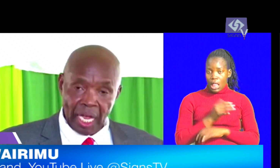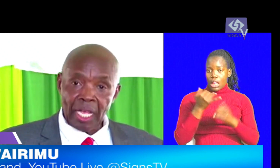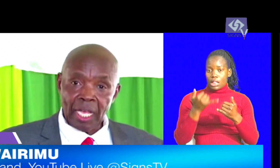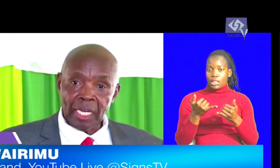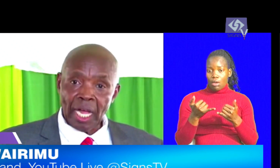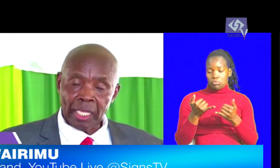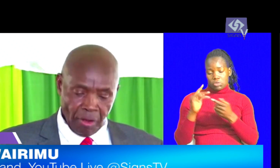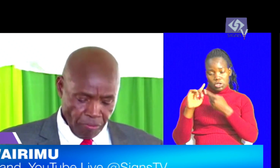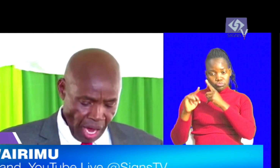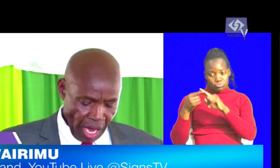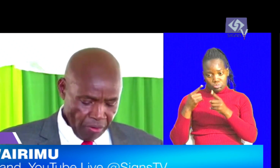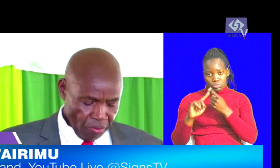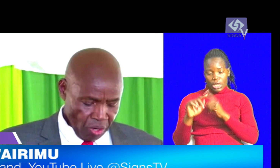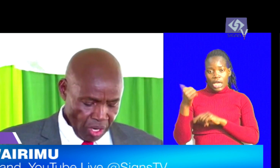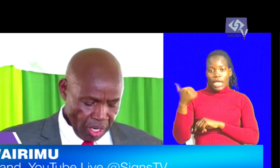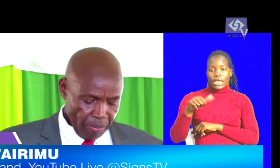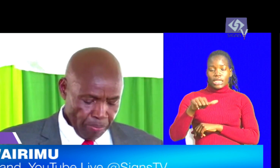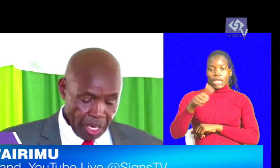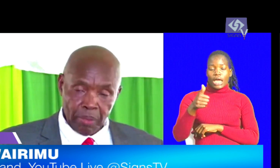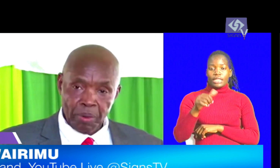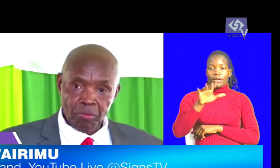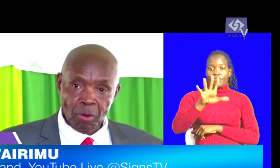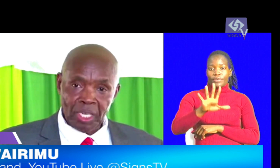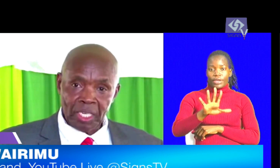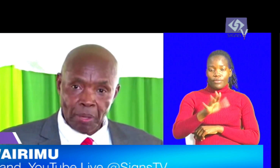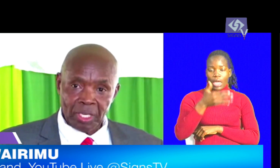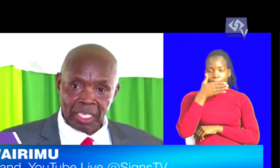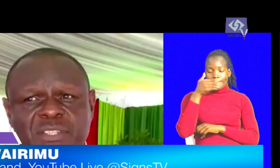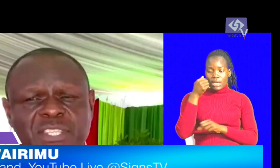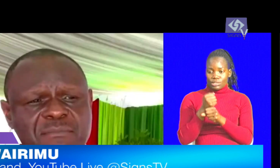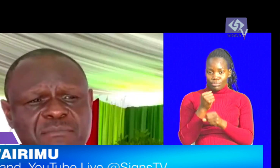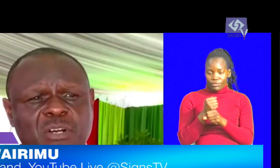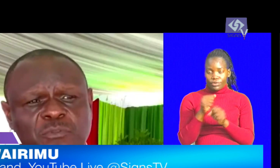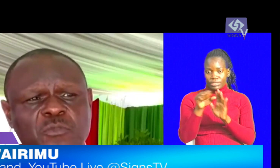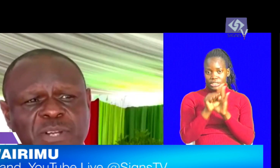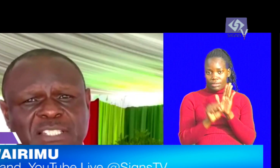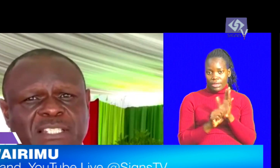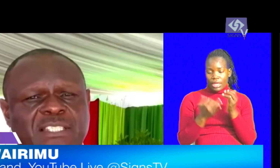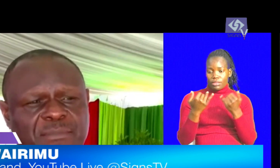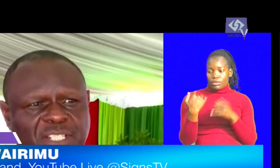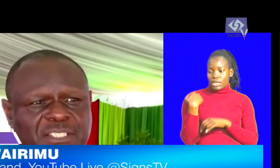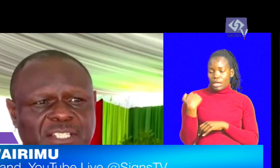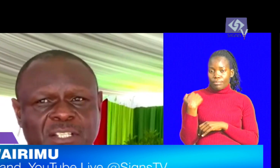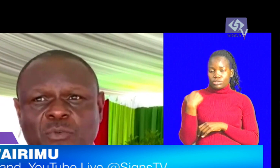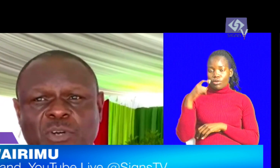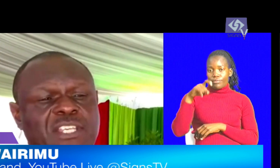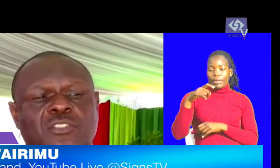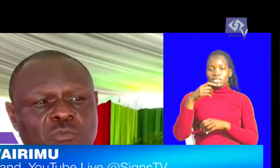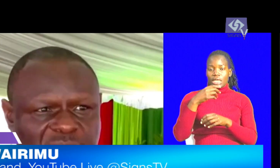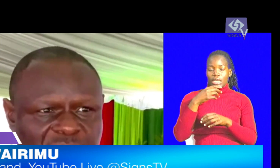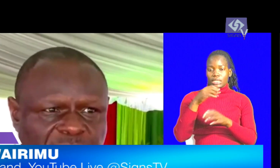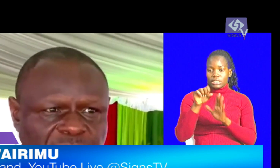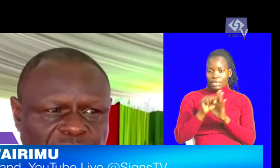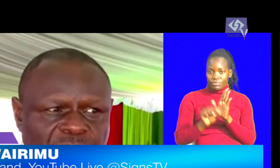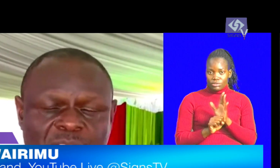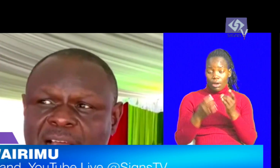consider another 5 best performed subjects. The number of compulsory subjects were just too many,